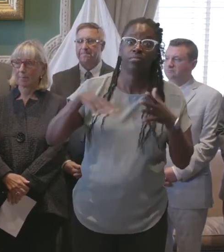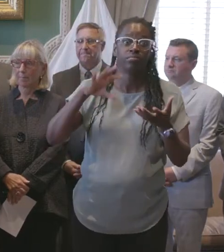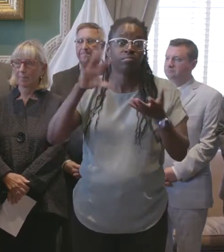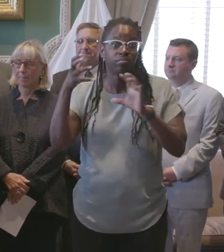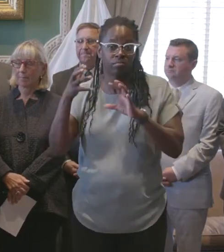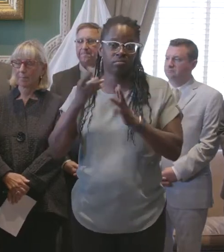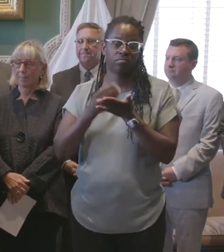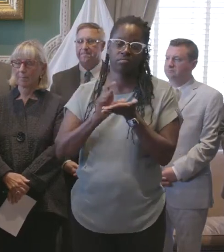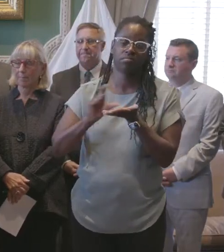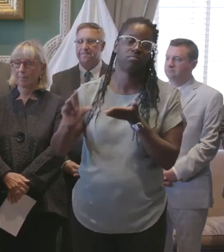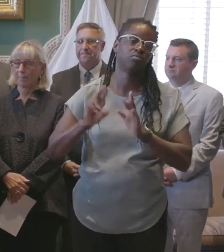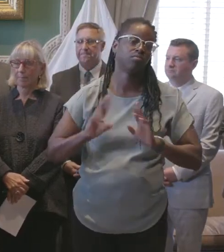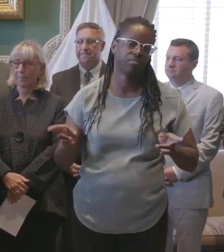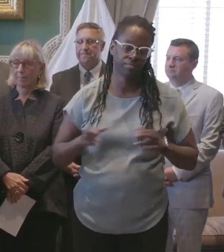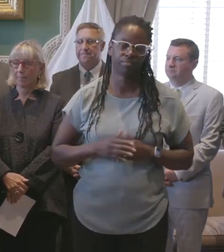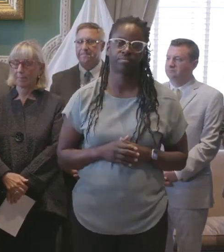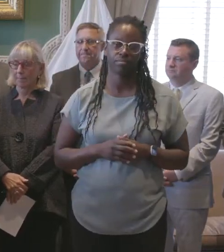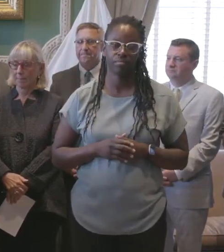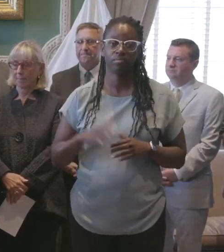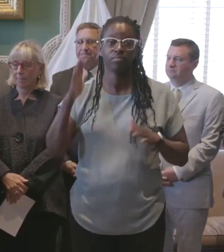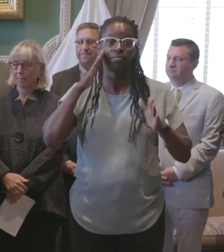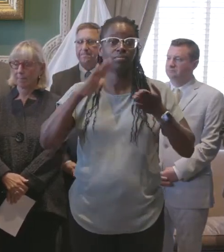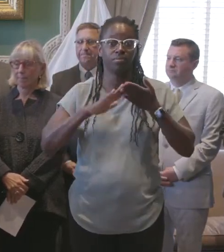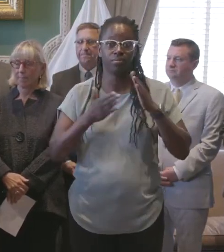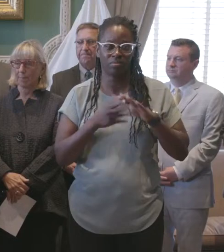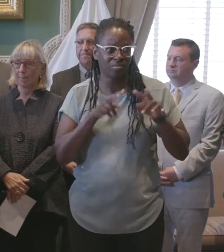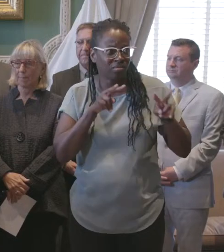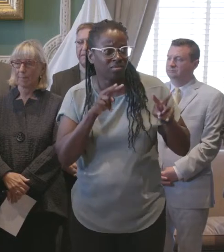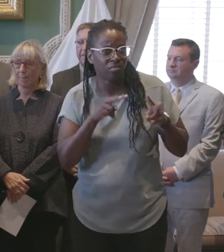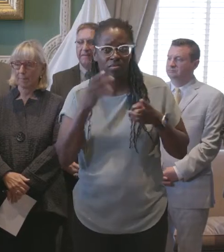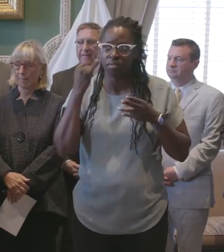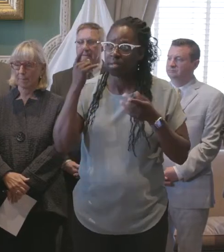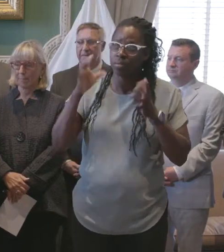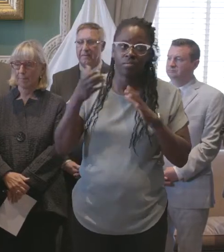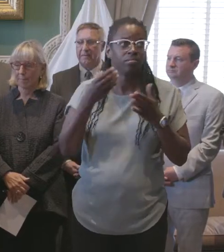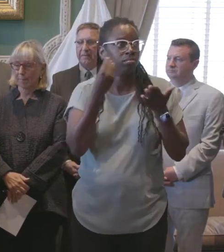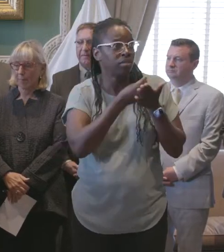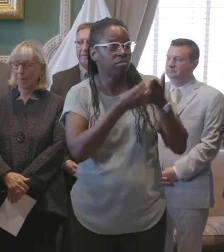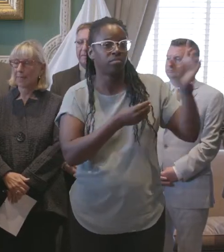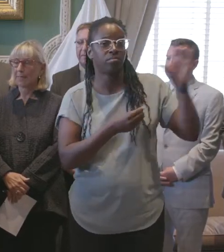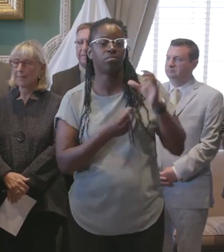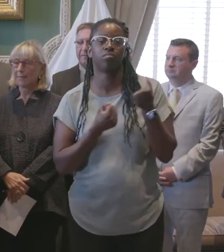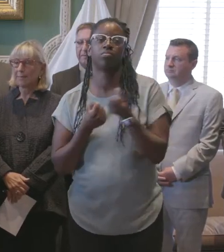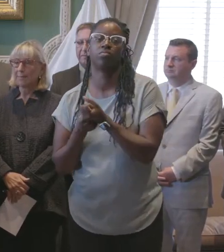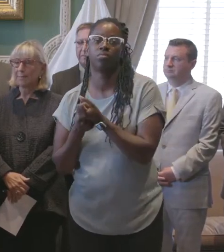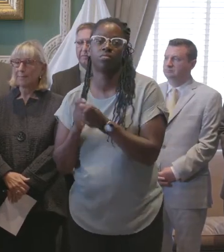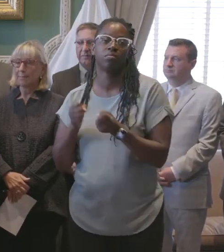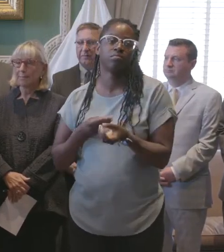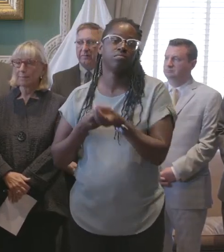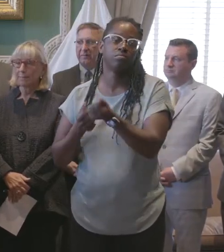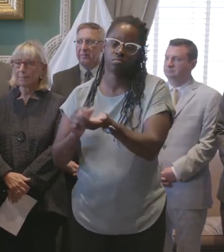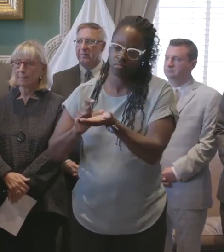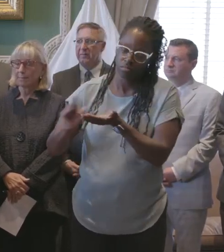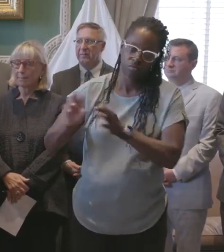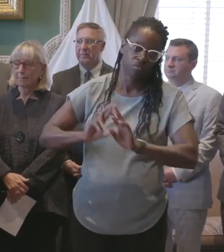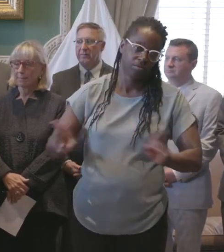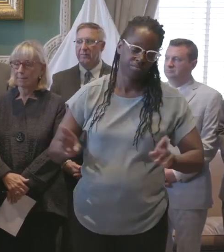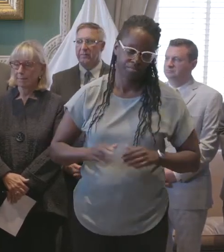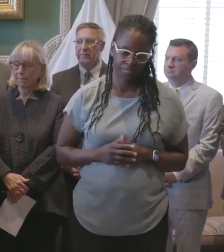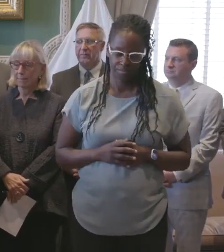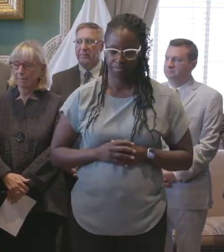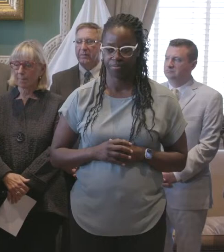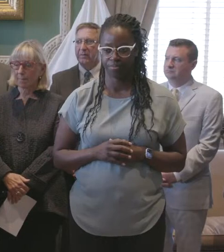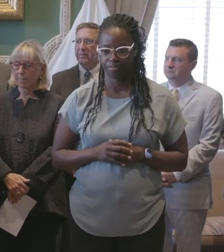and we'll continue to be ready with help when problems occur. All of these investments are focused